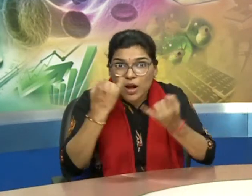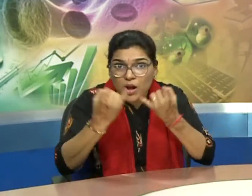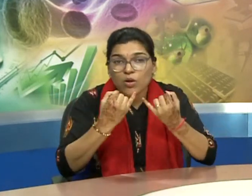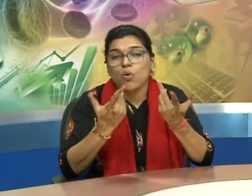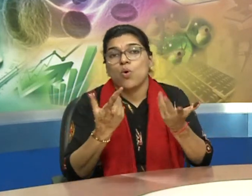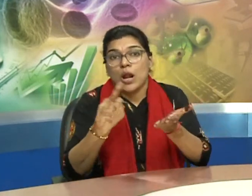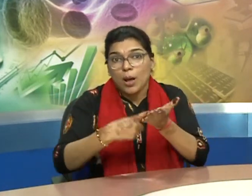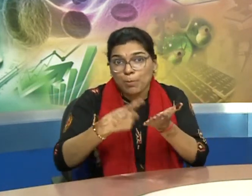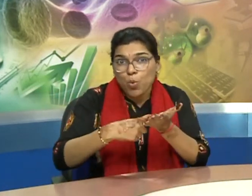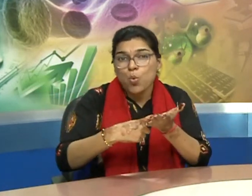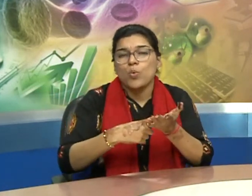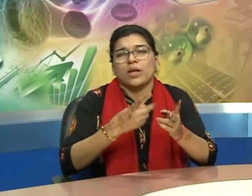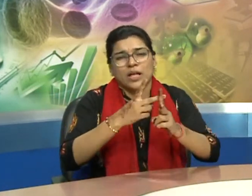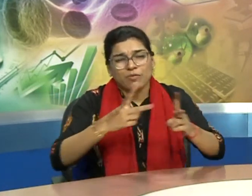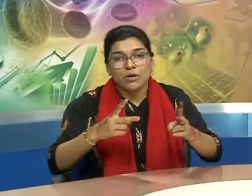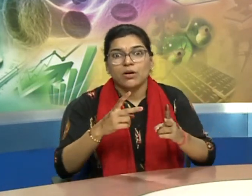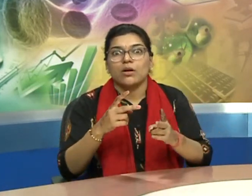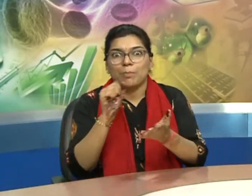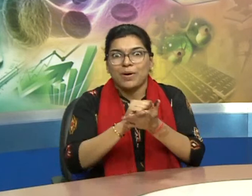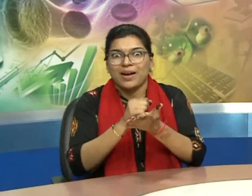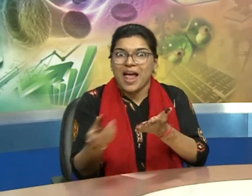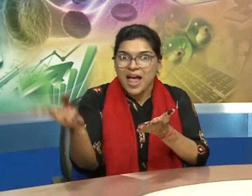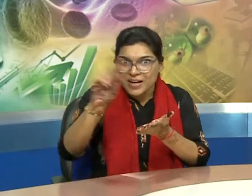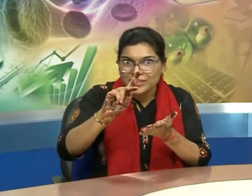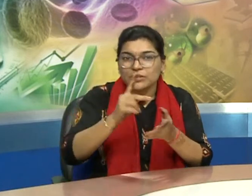also research reports and reprints